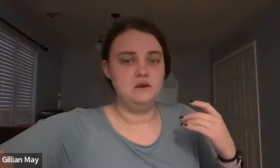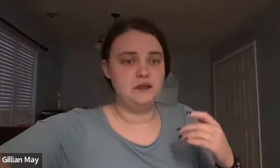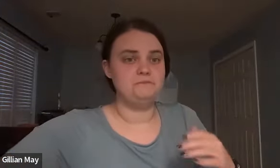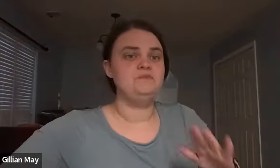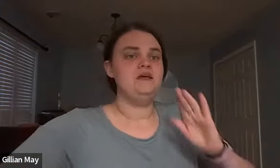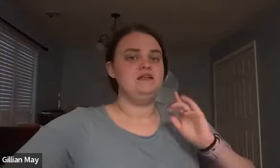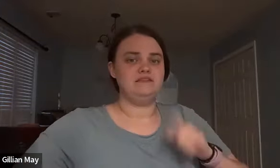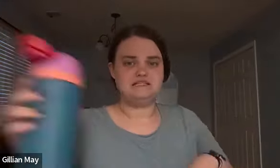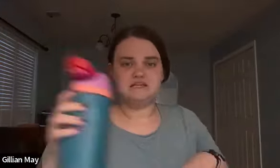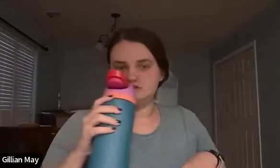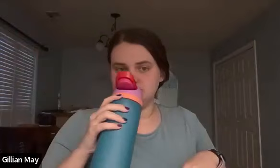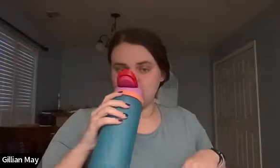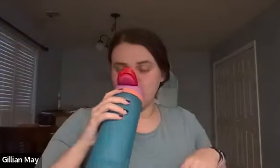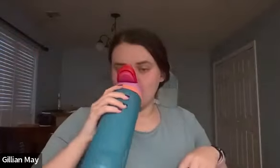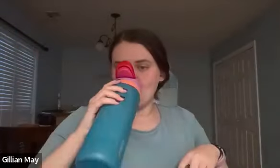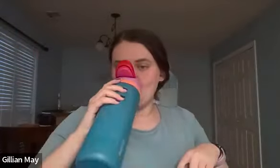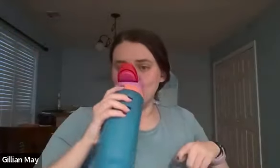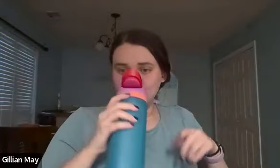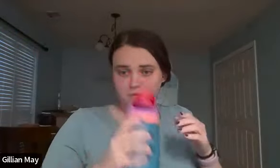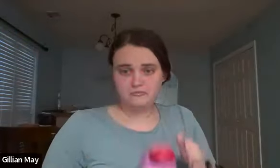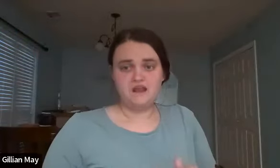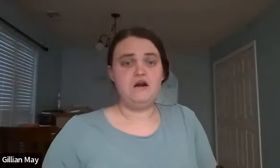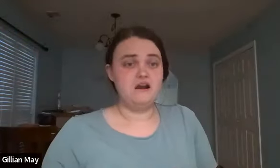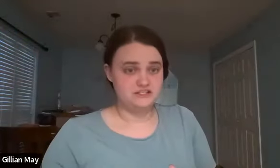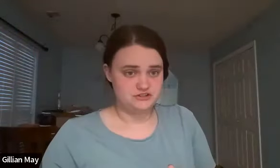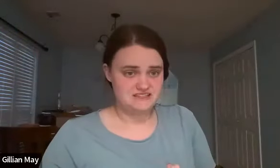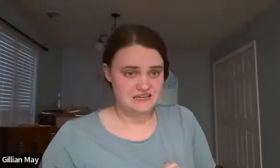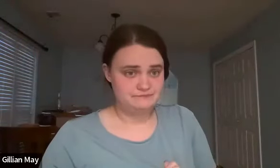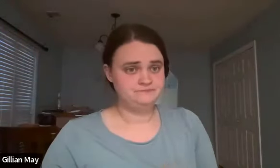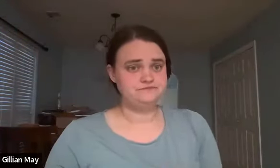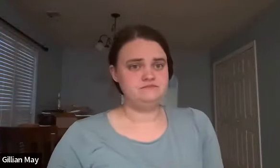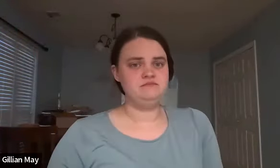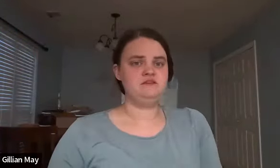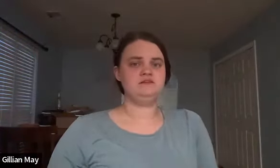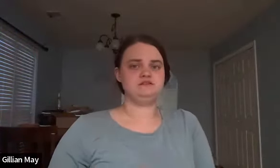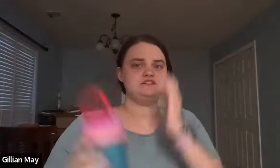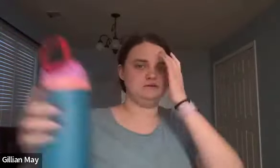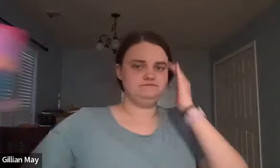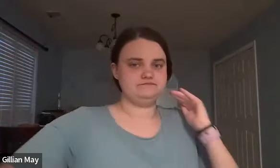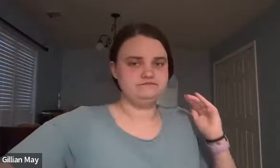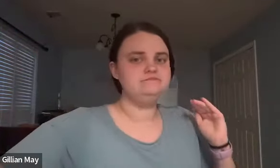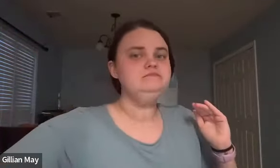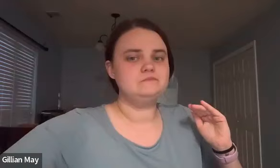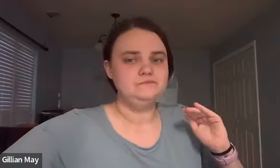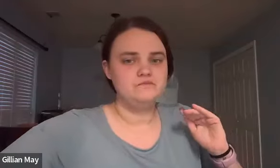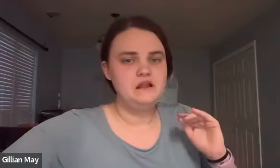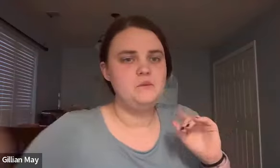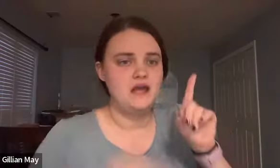okay, let's now do our hundreds again. So we have